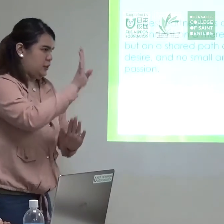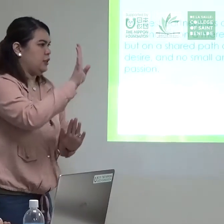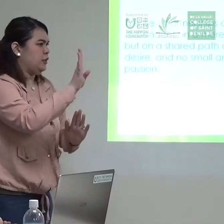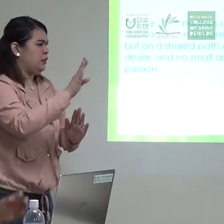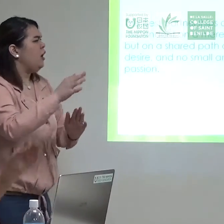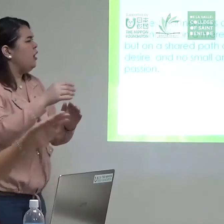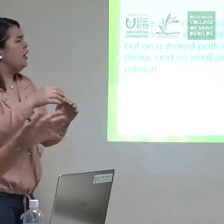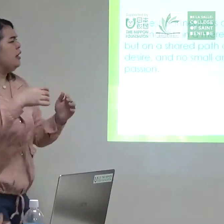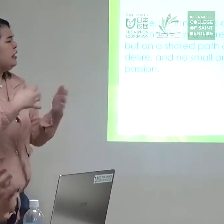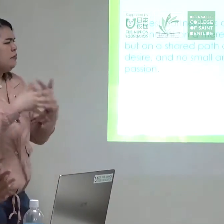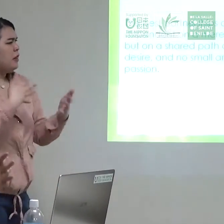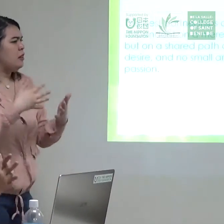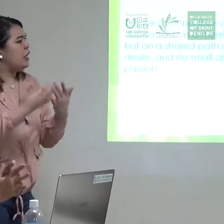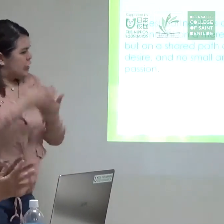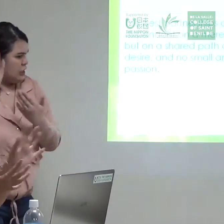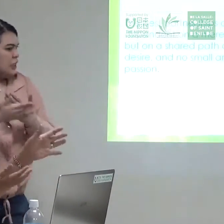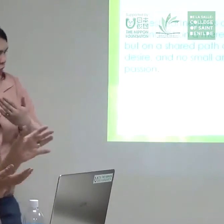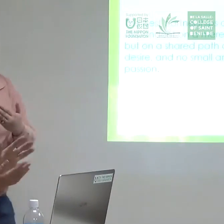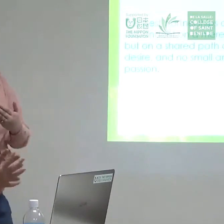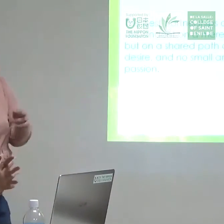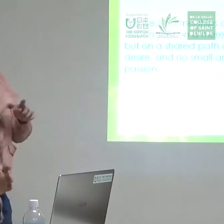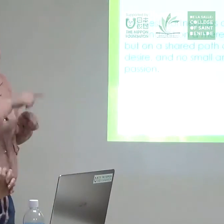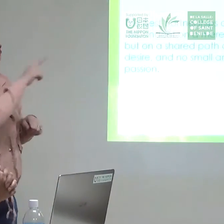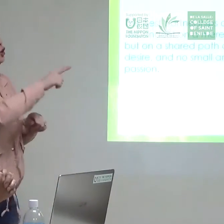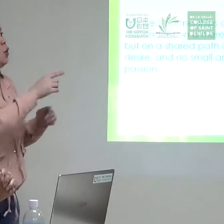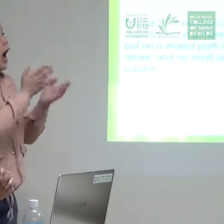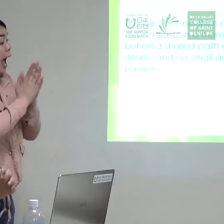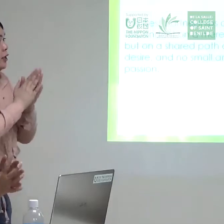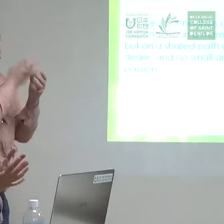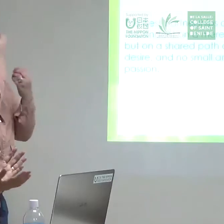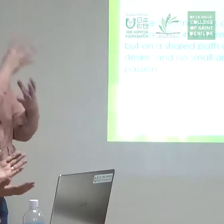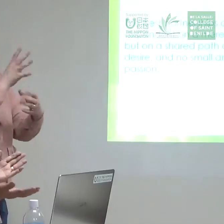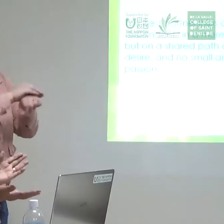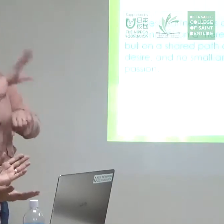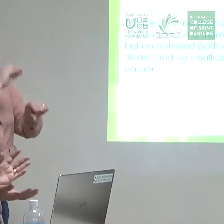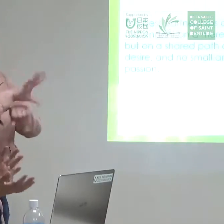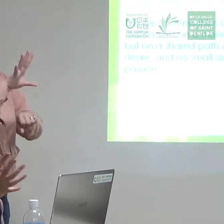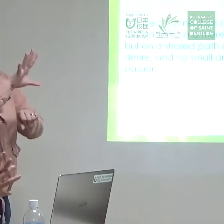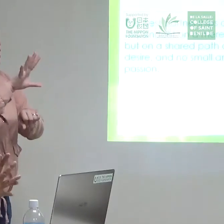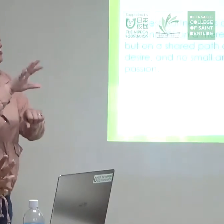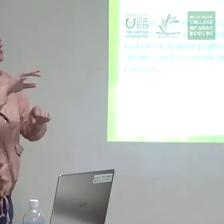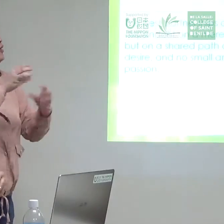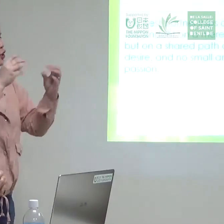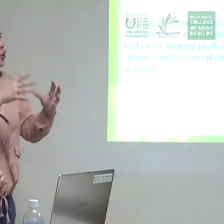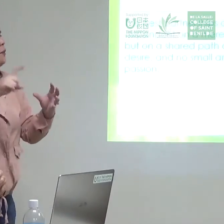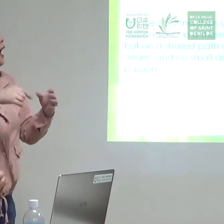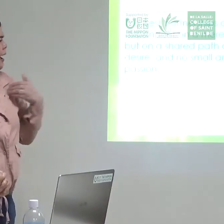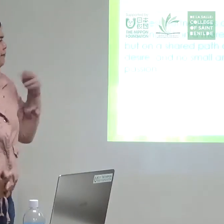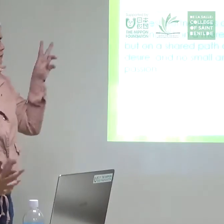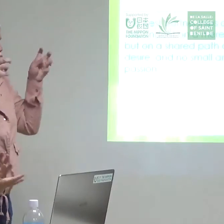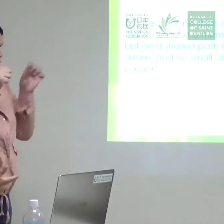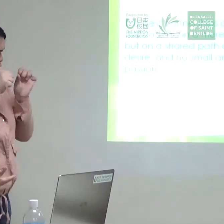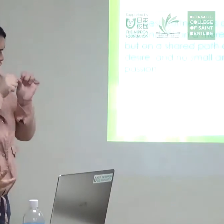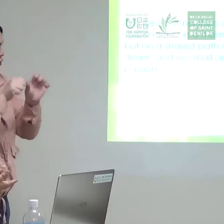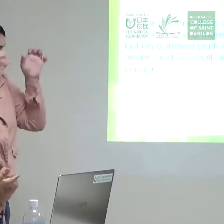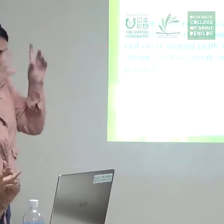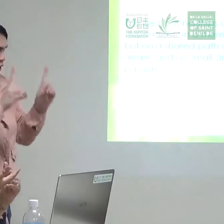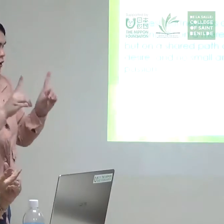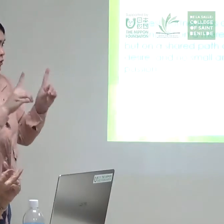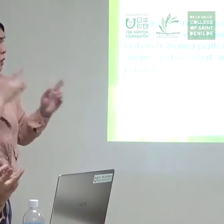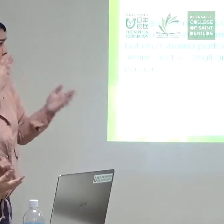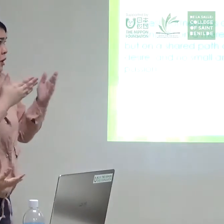ideal. But in that case, you advise the teacher. That's why we have continuing education. You can either